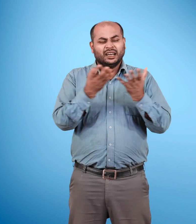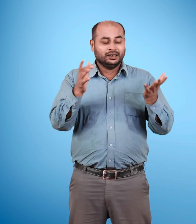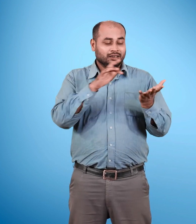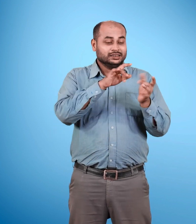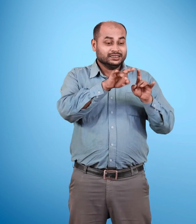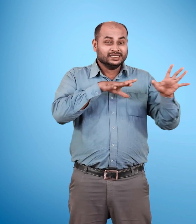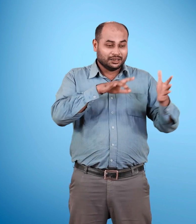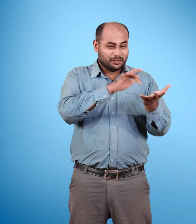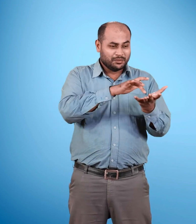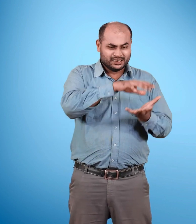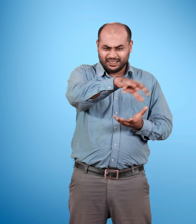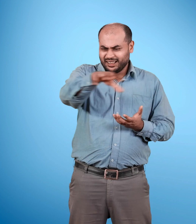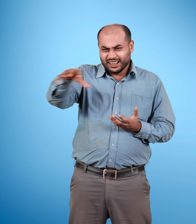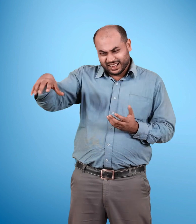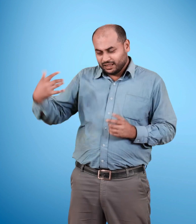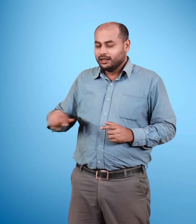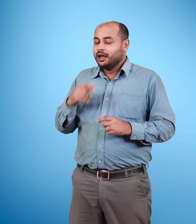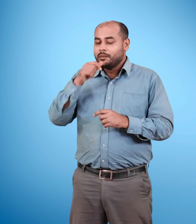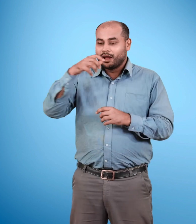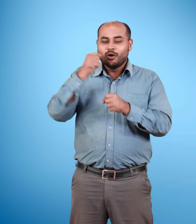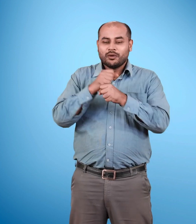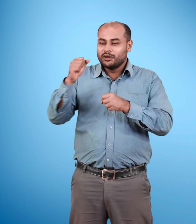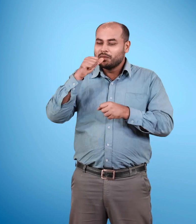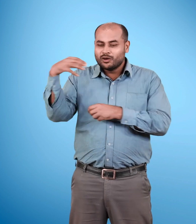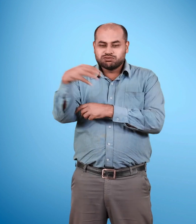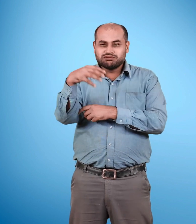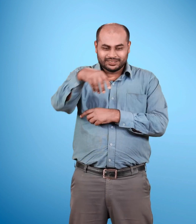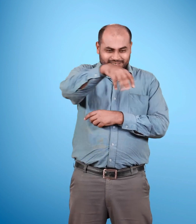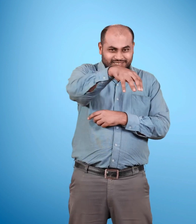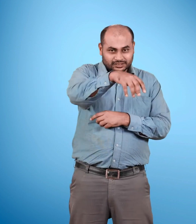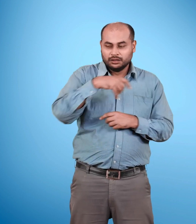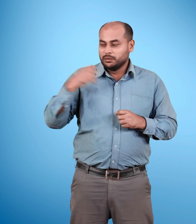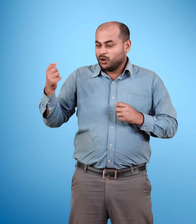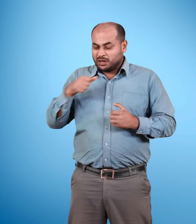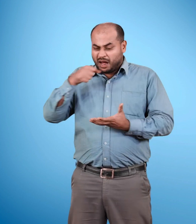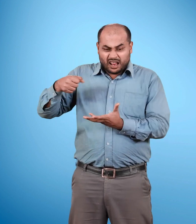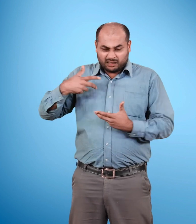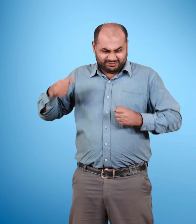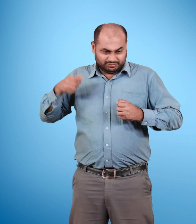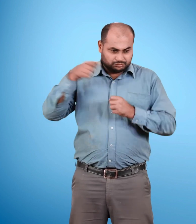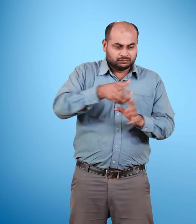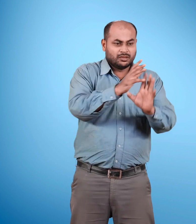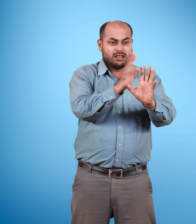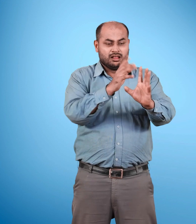In many cities, long queues for collection of water are a common sight.